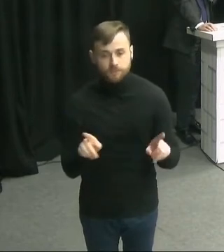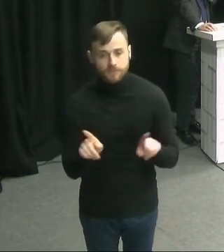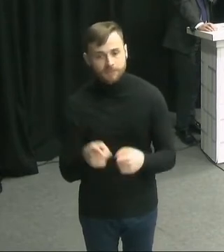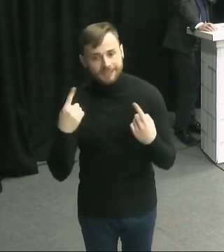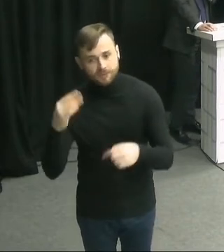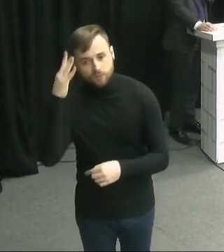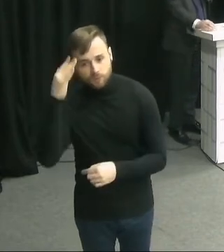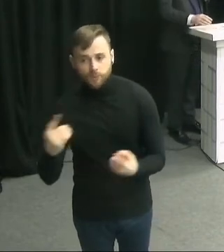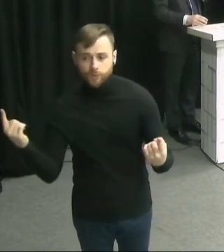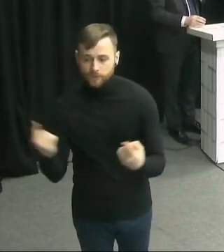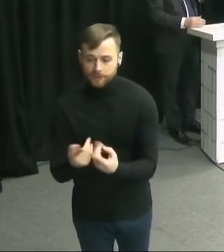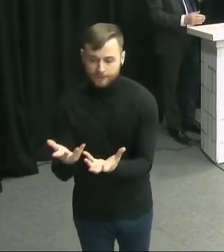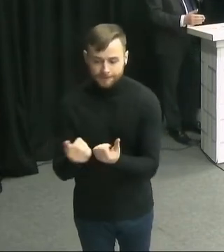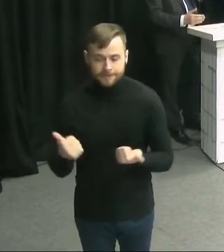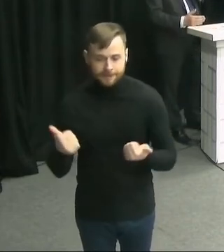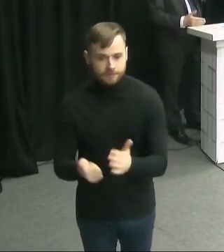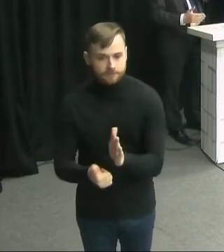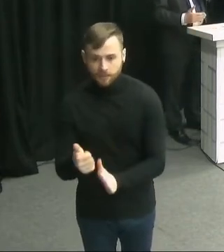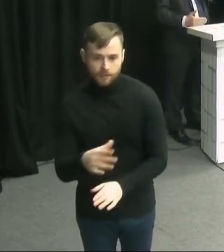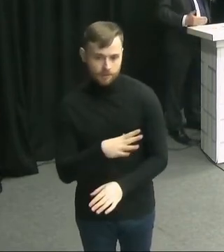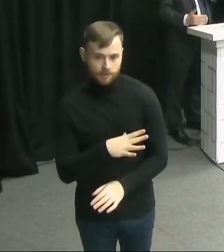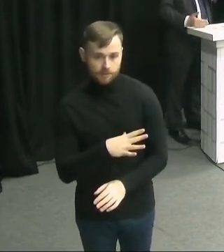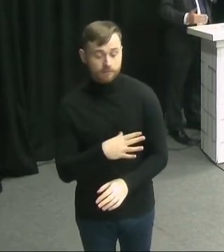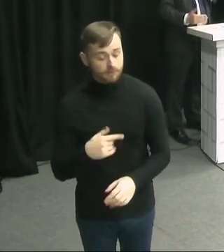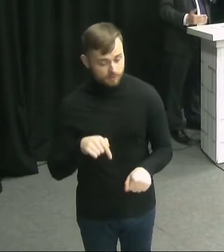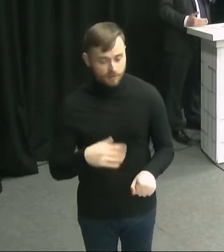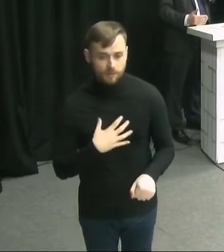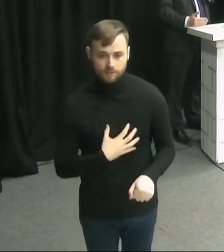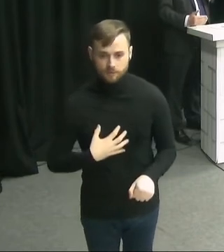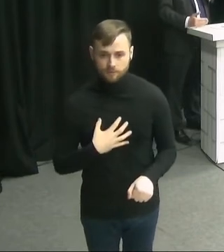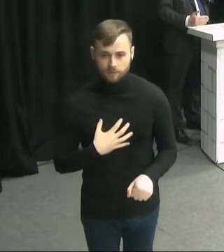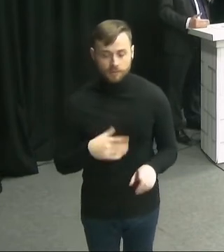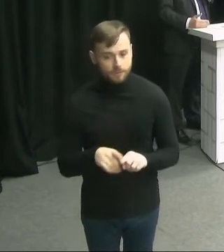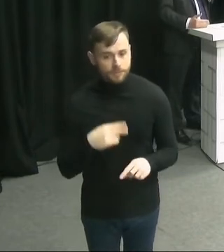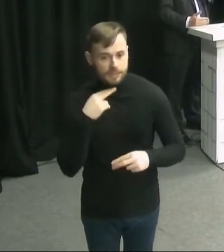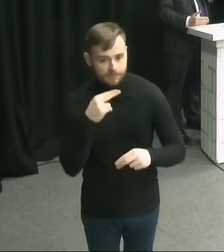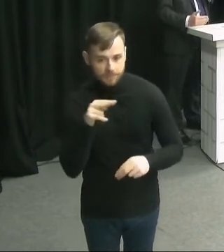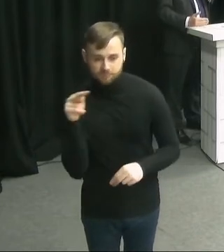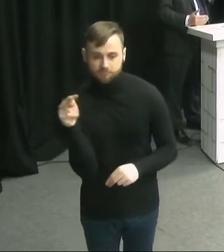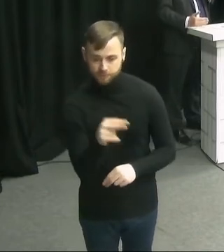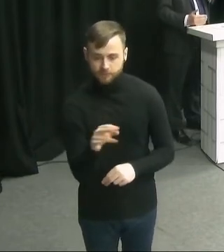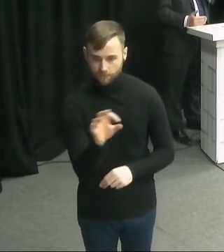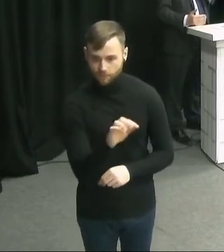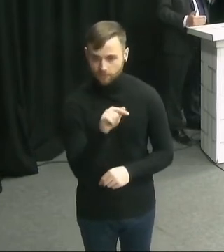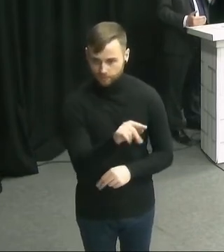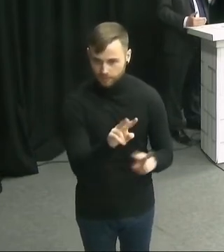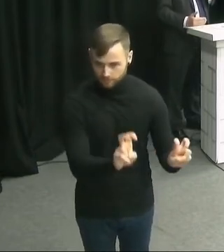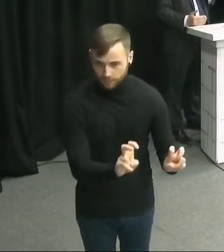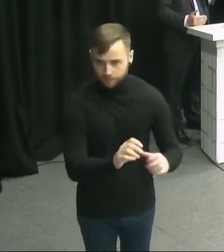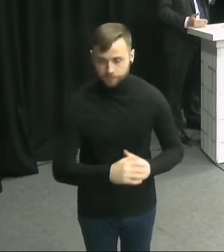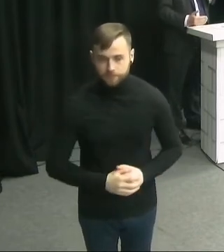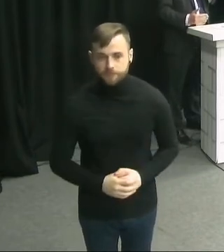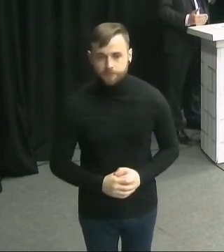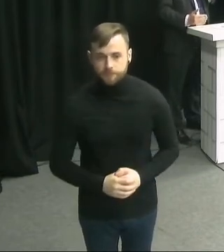professor mentor. So we need to do the opposite. We need to ensure that there is a relationship between students and